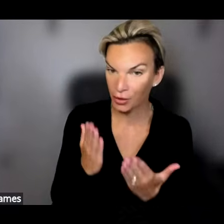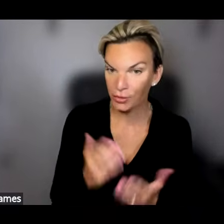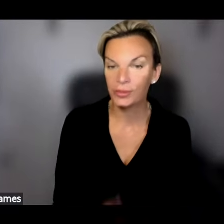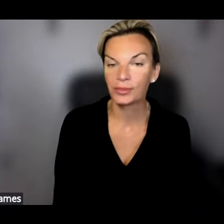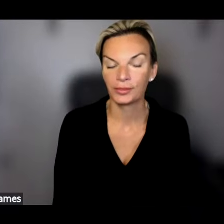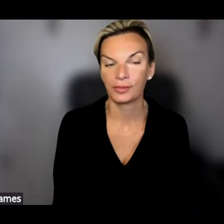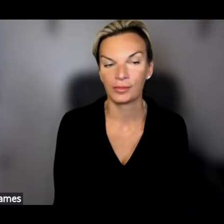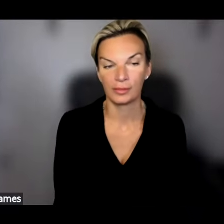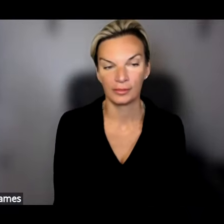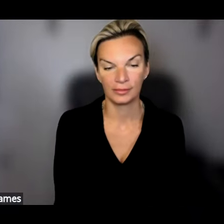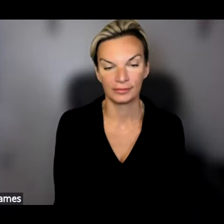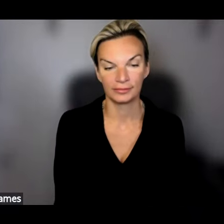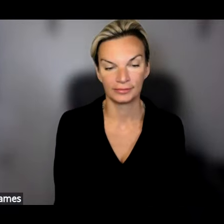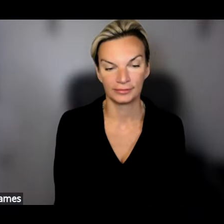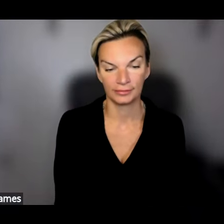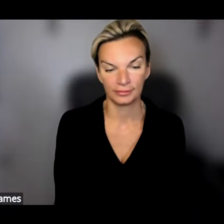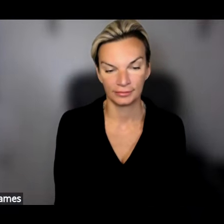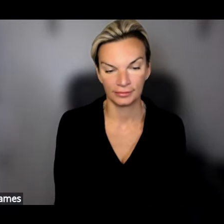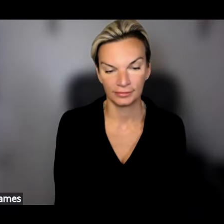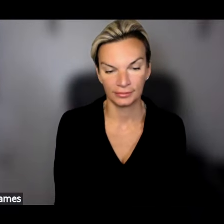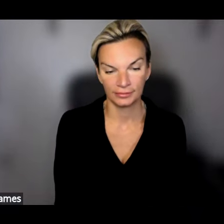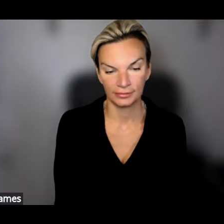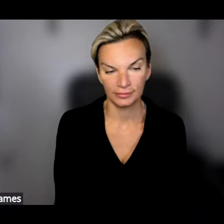Mr. Kievsky.